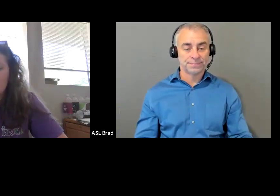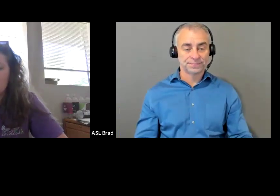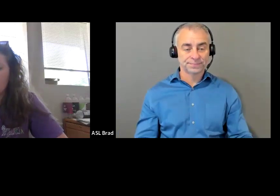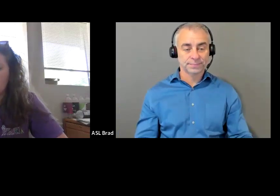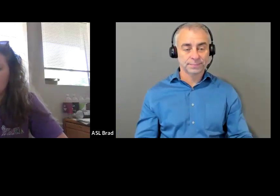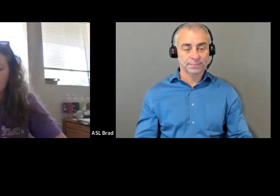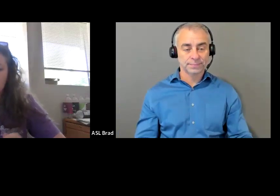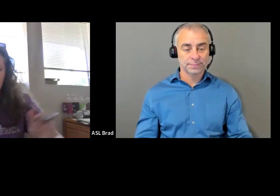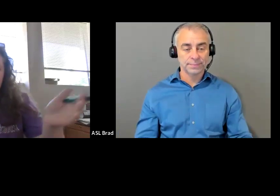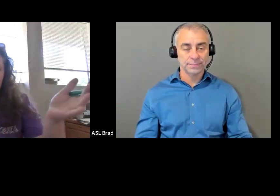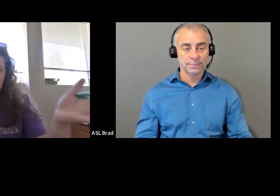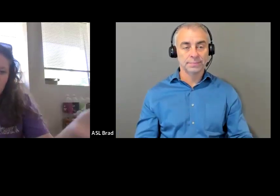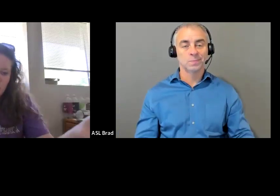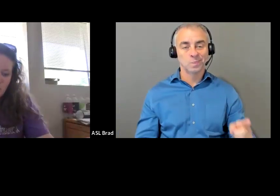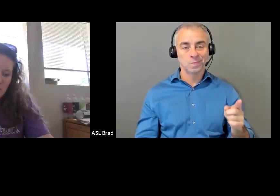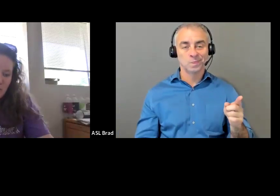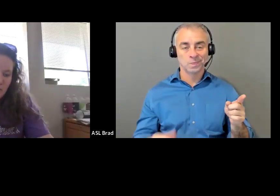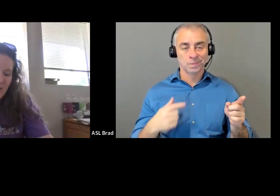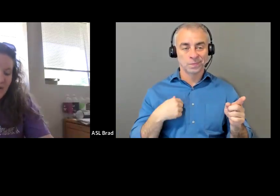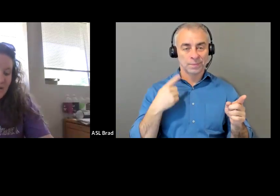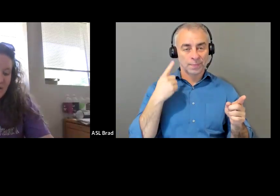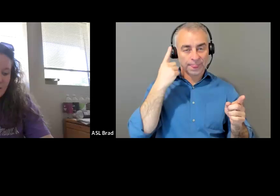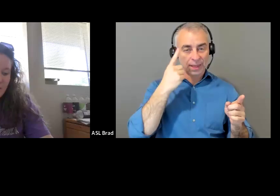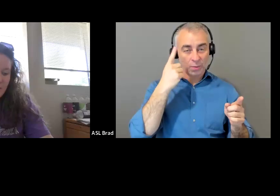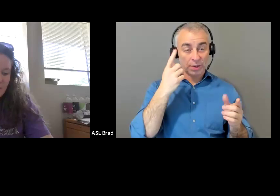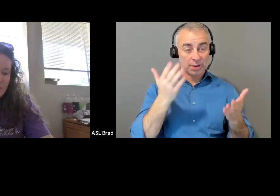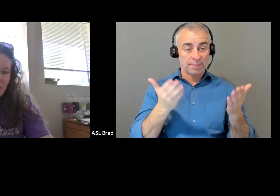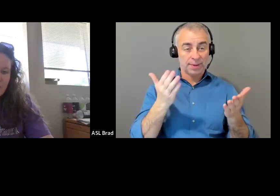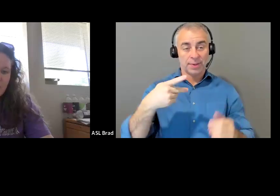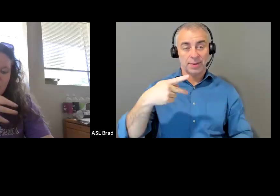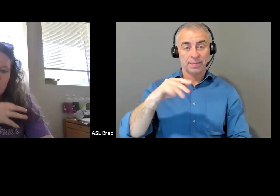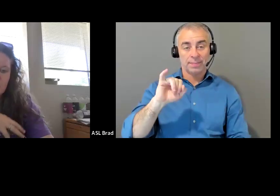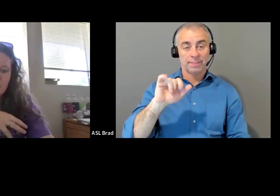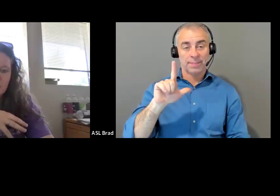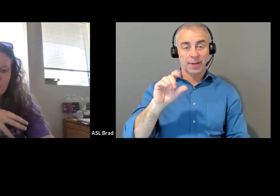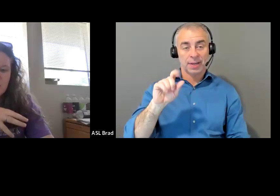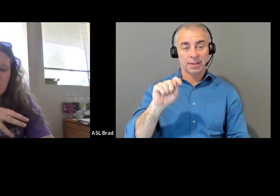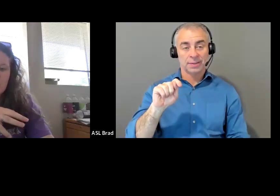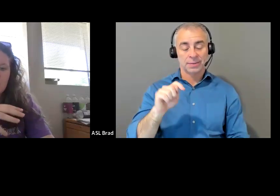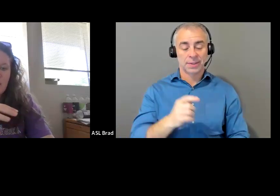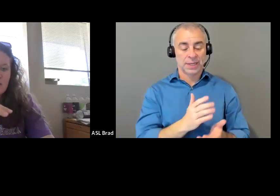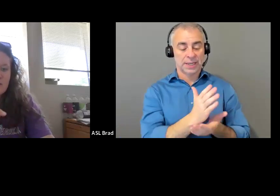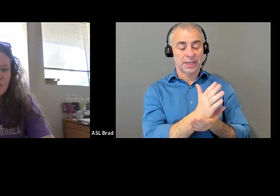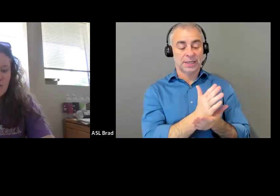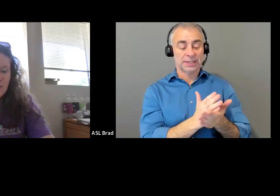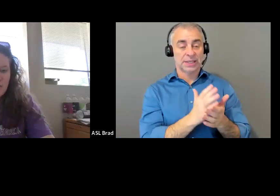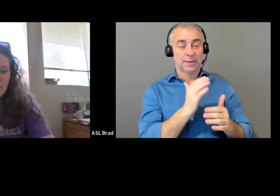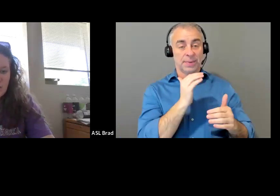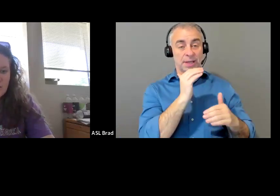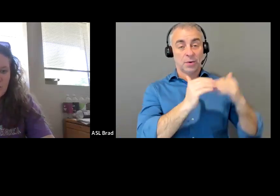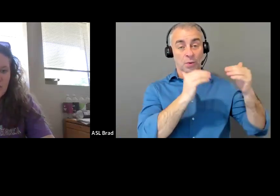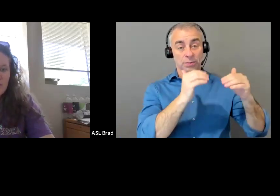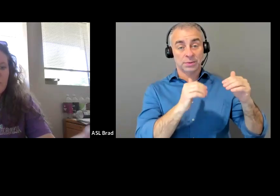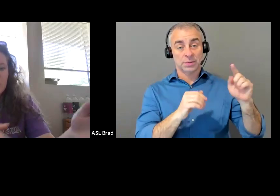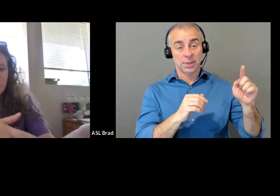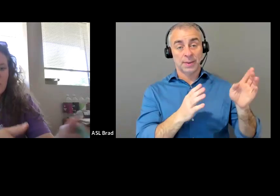be if it was something that would be a pilot thing that we could do is have some of our adults plan some of the younger